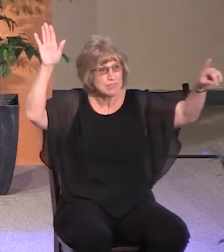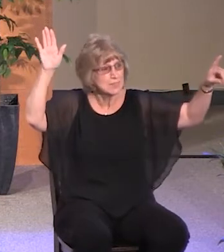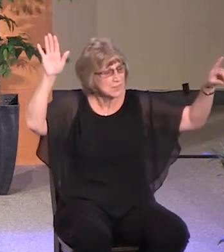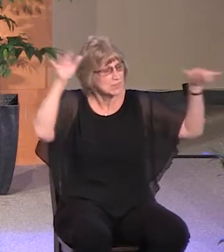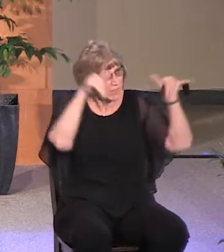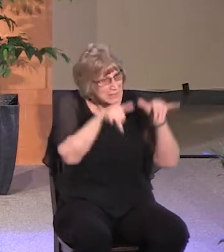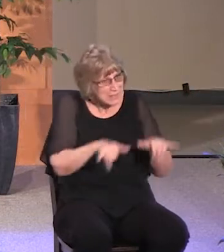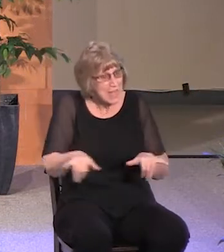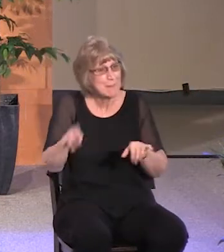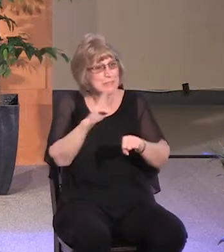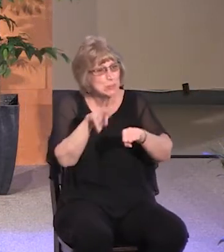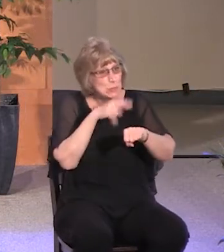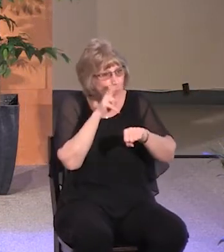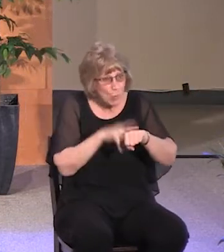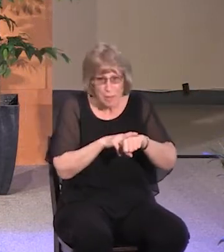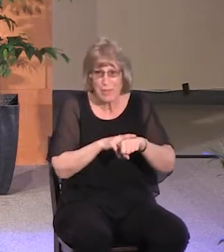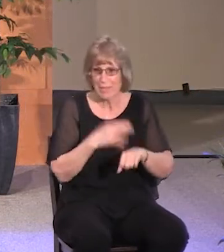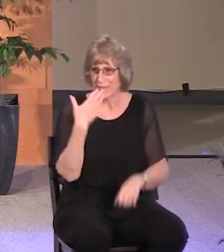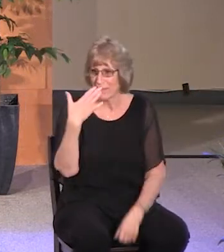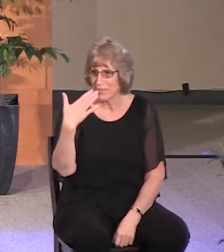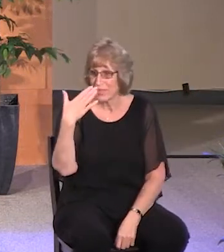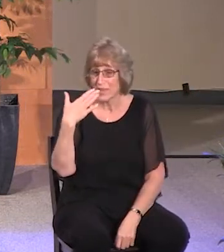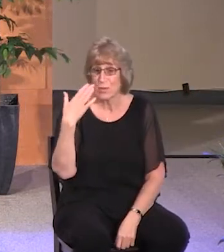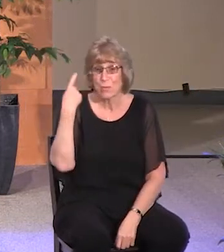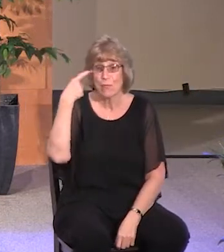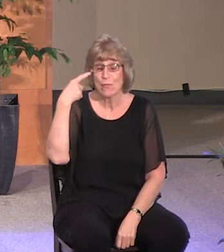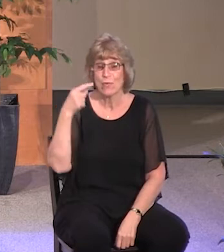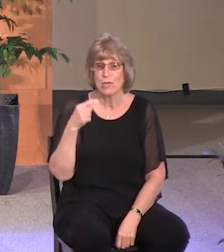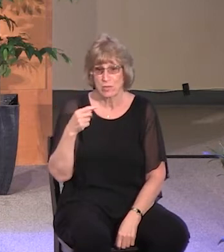It's normal. Thank you. Thank you for your honesty.